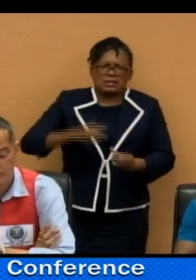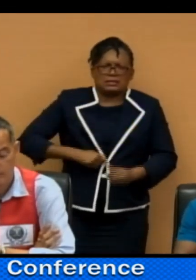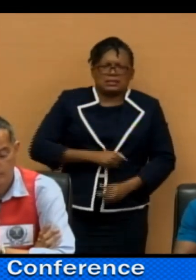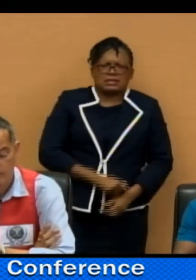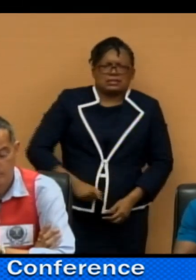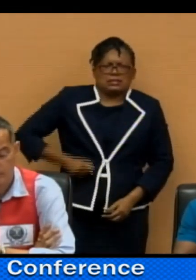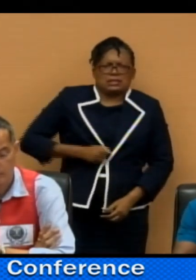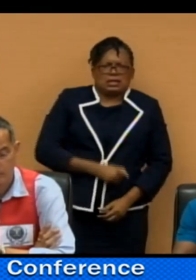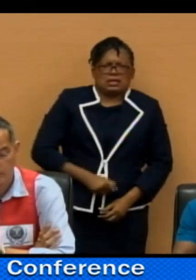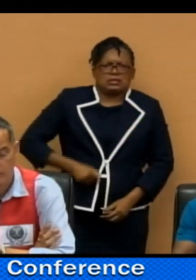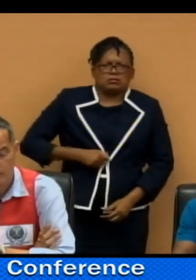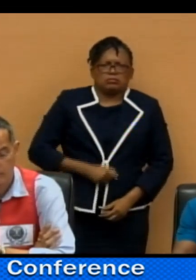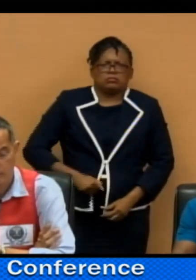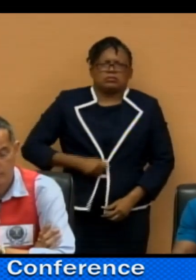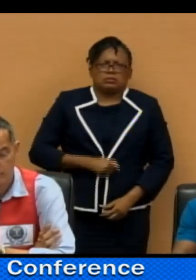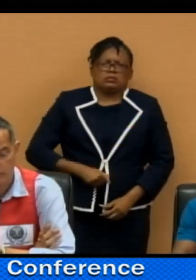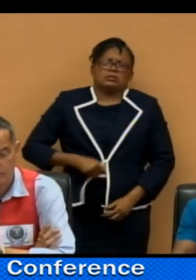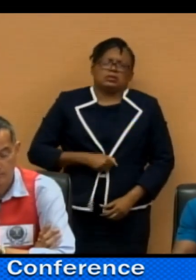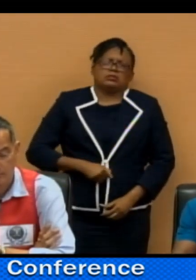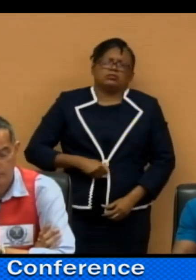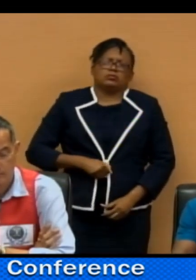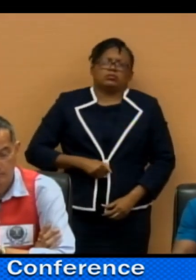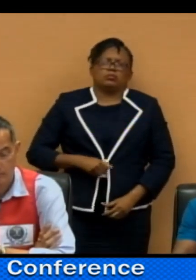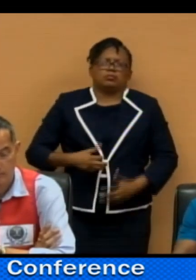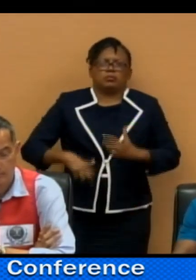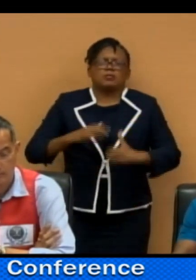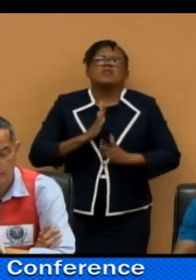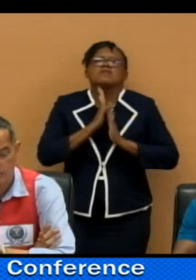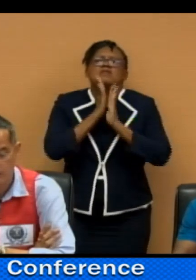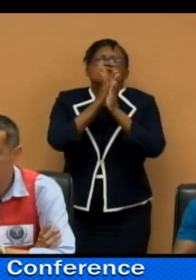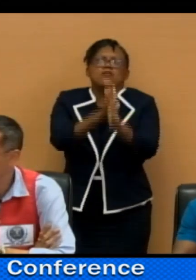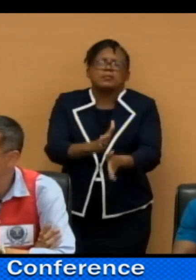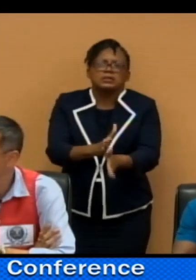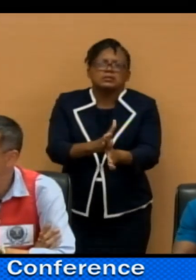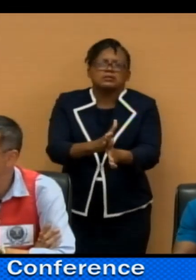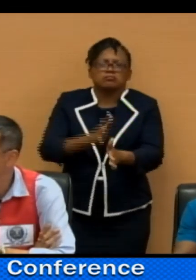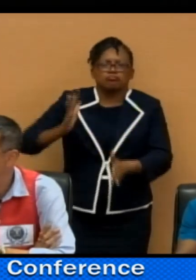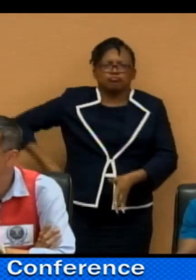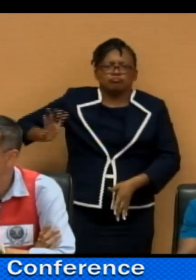gastrointestinal symptoms as well. And gastrointestinal means vomiting and diarrhea.